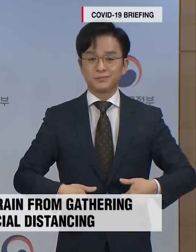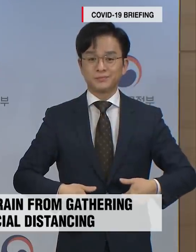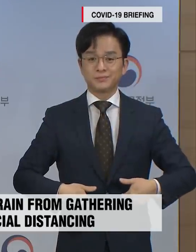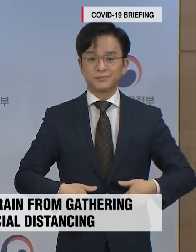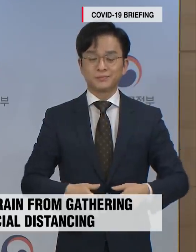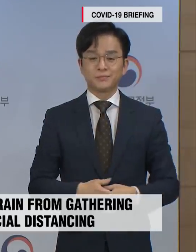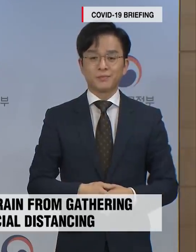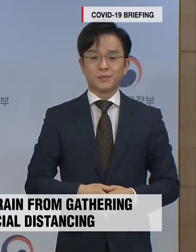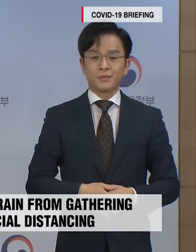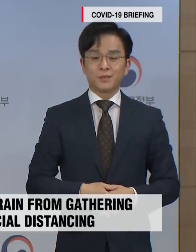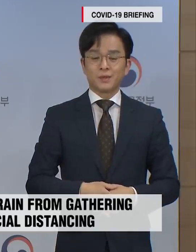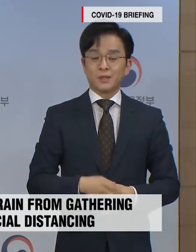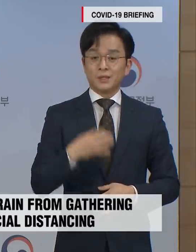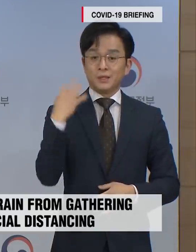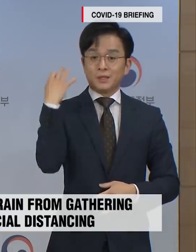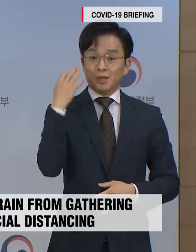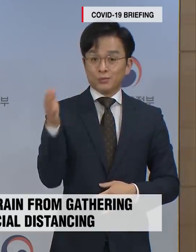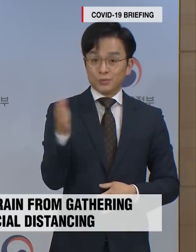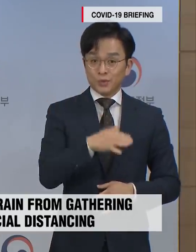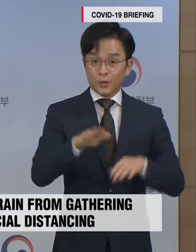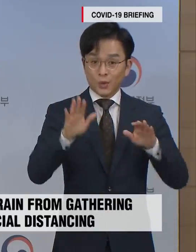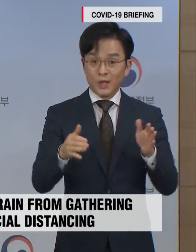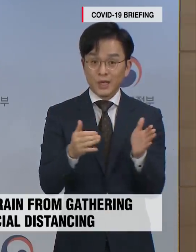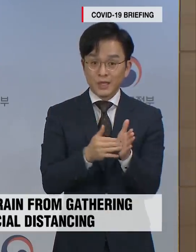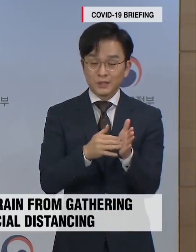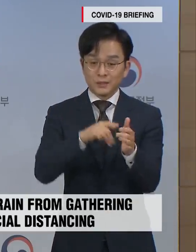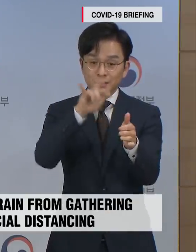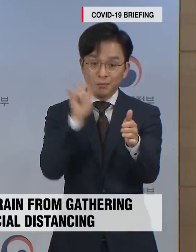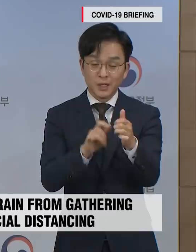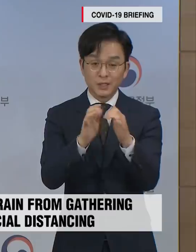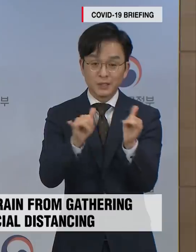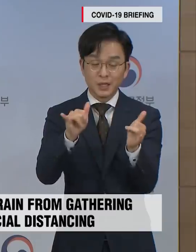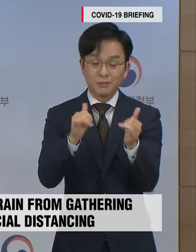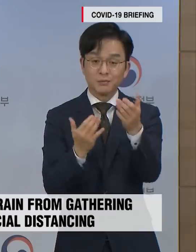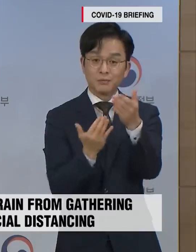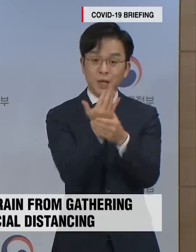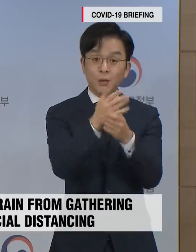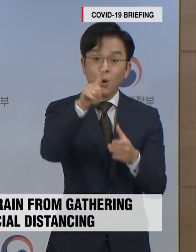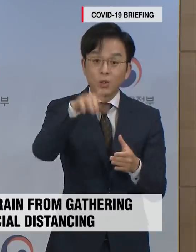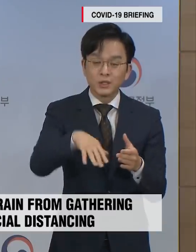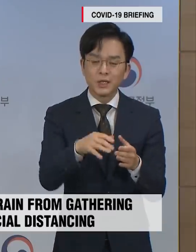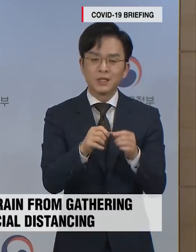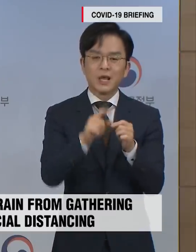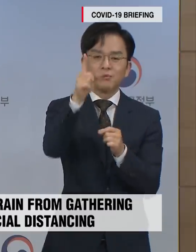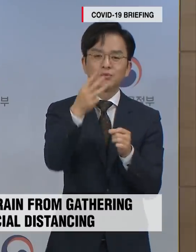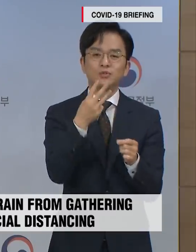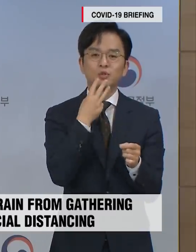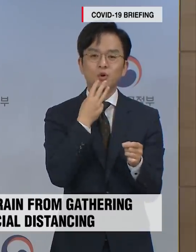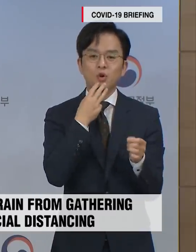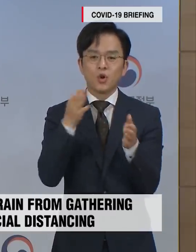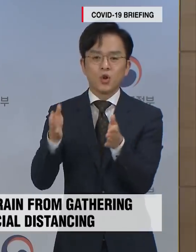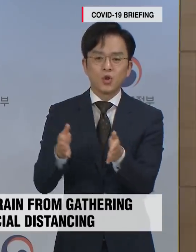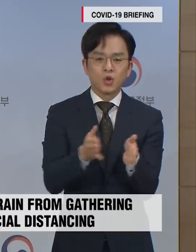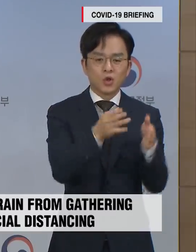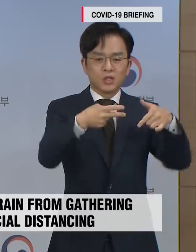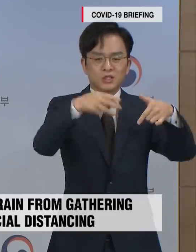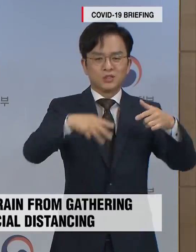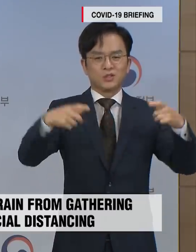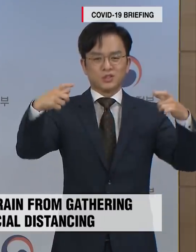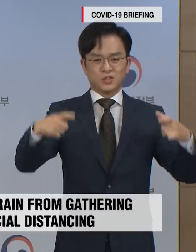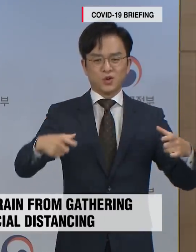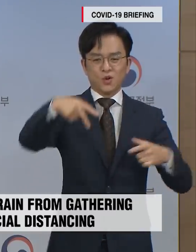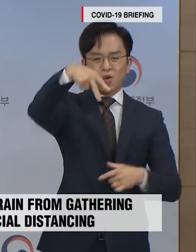to make concerted efforts. In particular, of the total number of confirmed cases that happened this